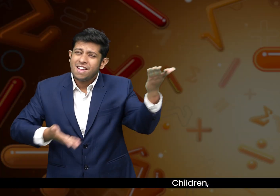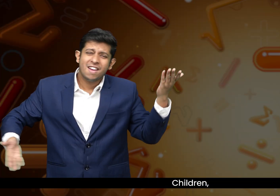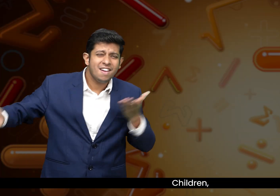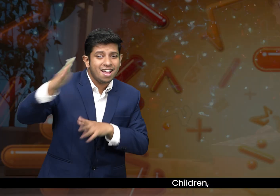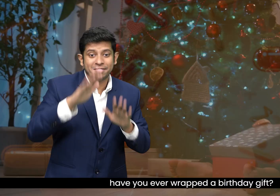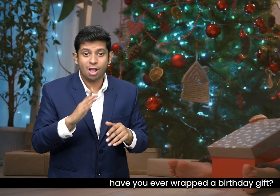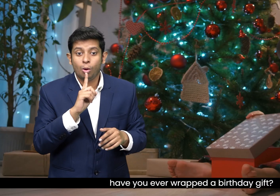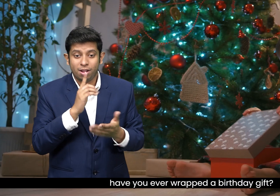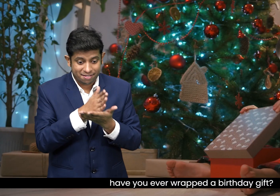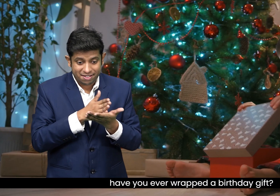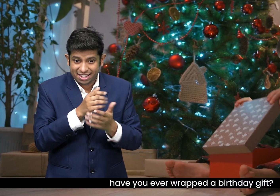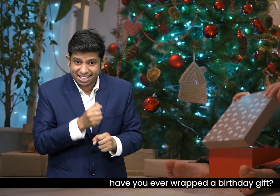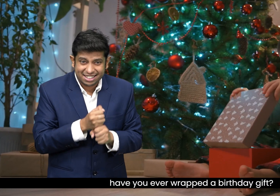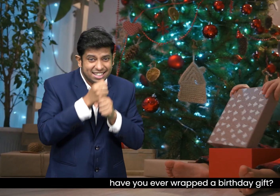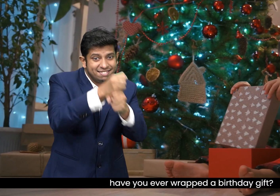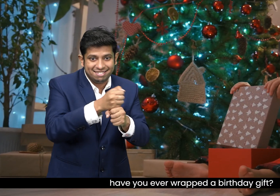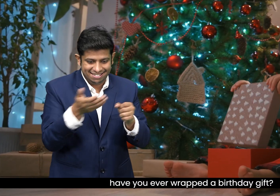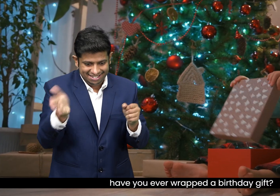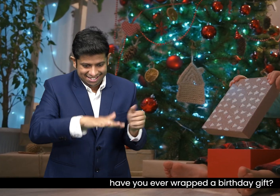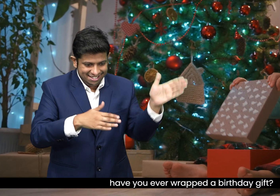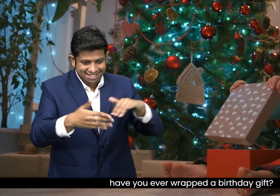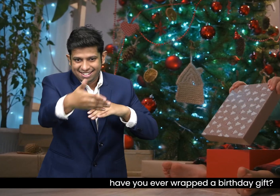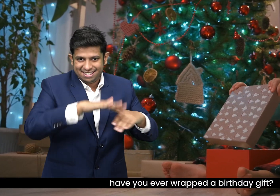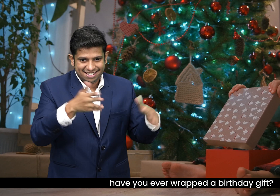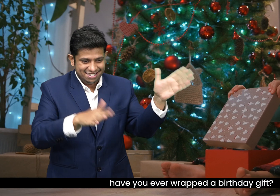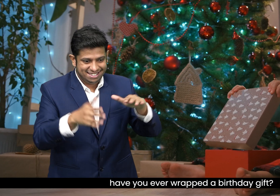Children, have you ever wrapped a birthday gift?